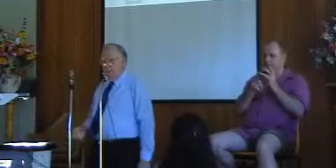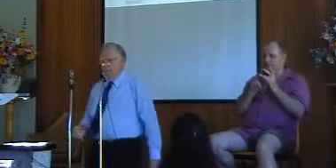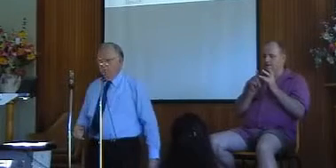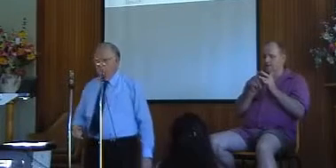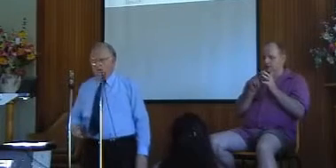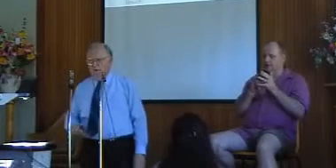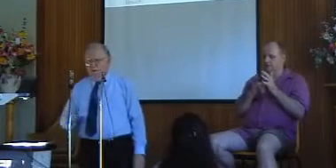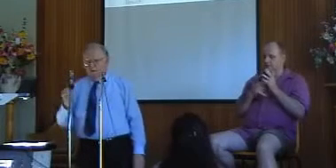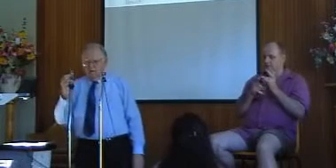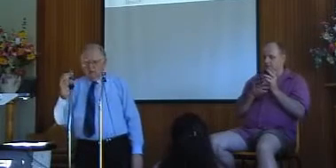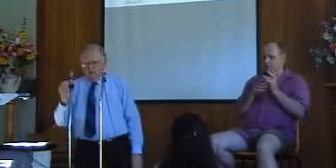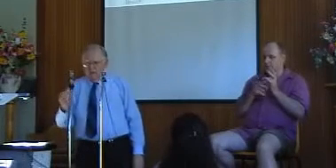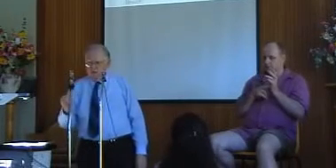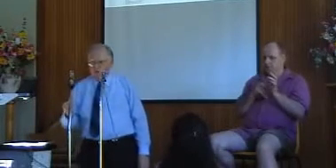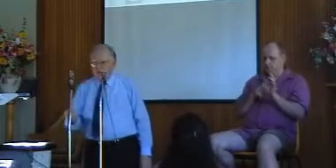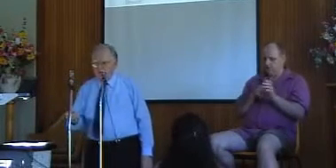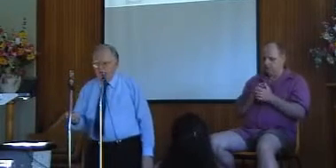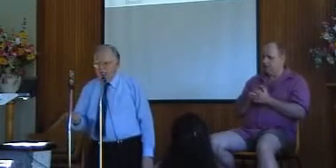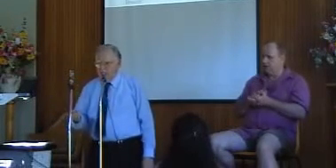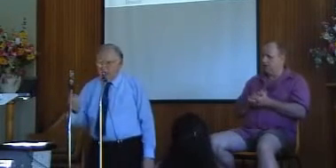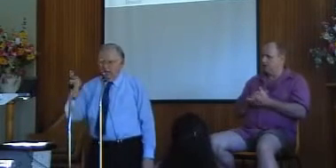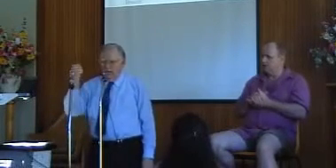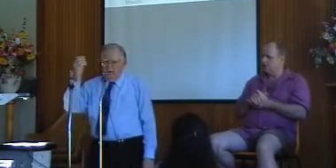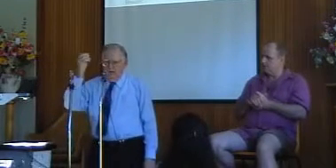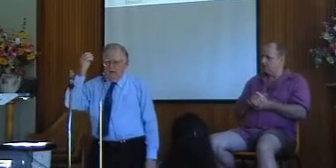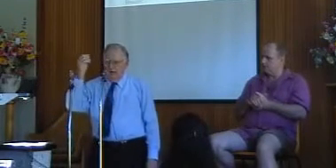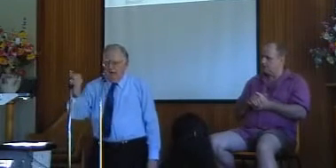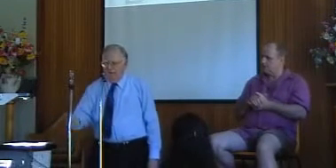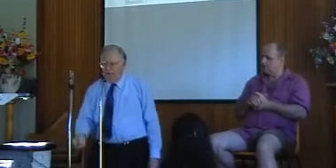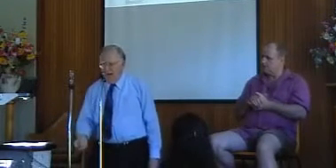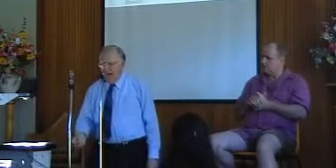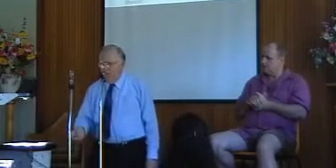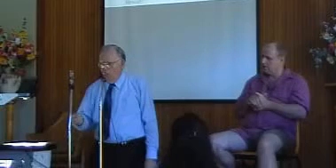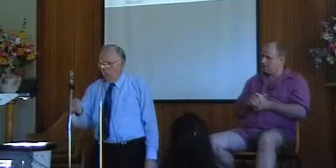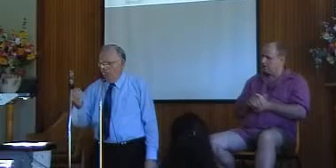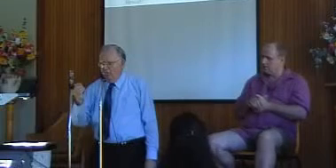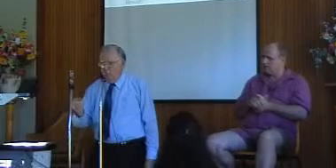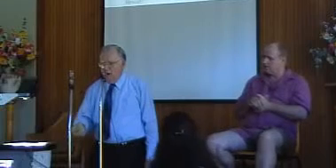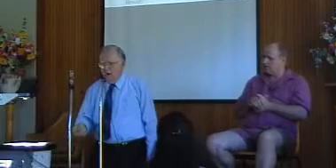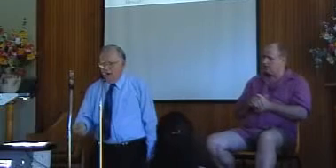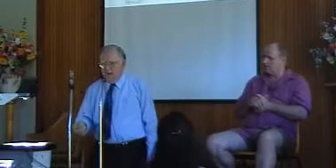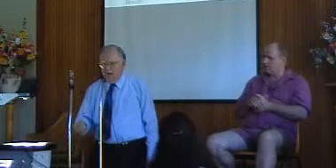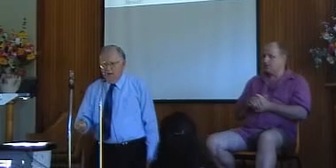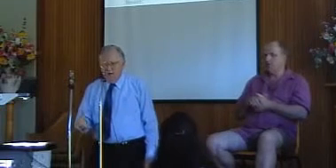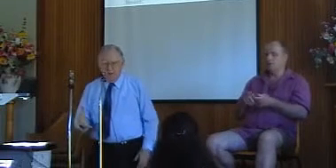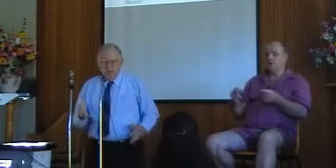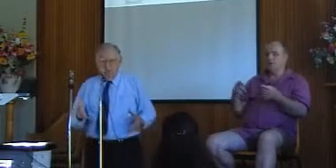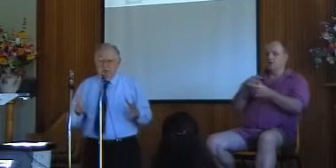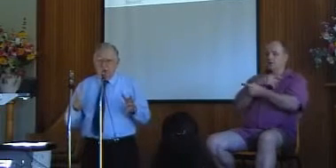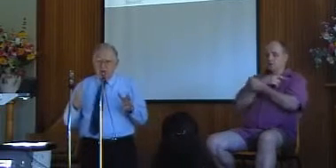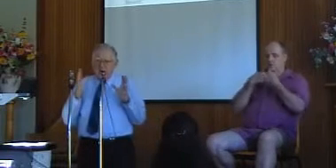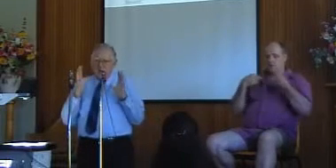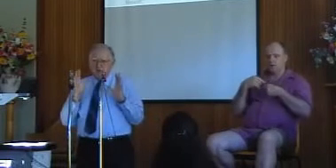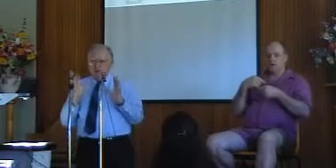time, to make a decision in half a day or even one day is